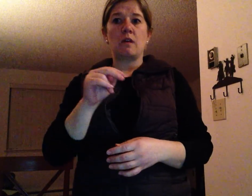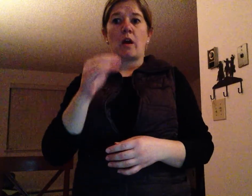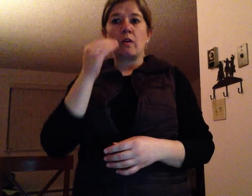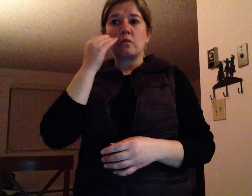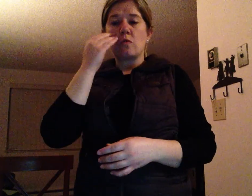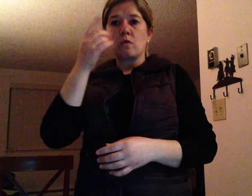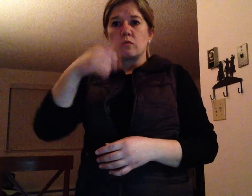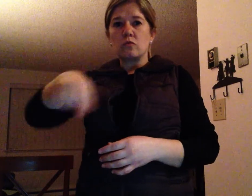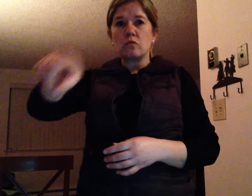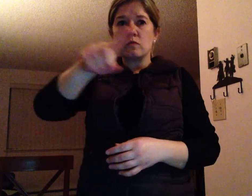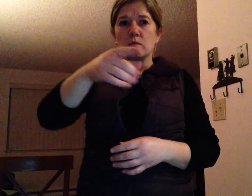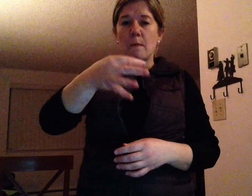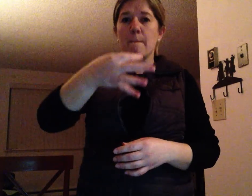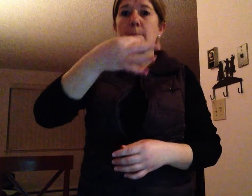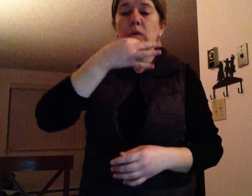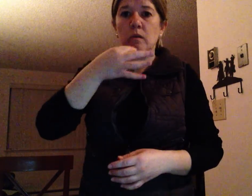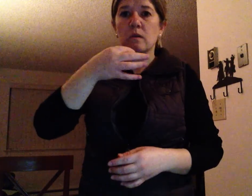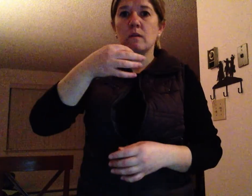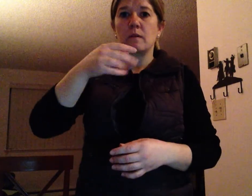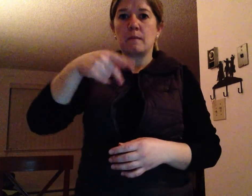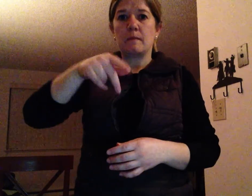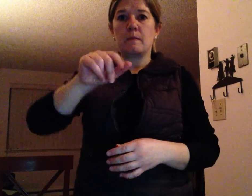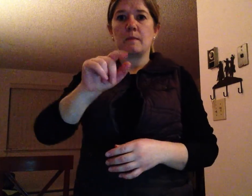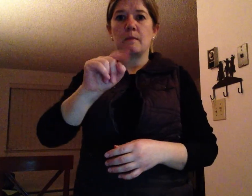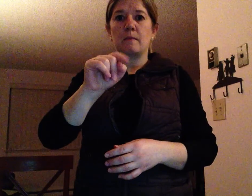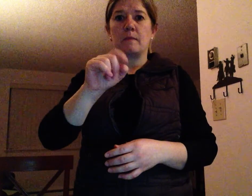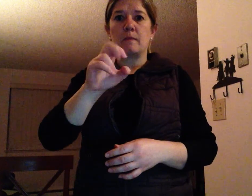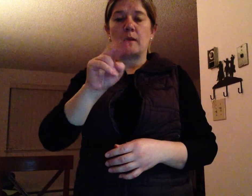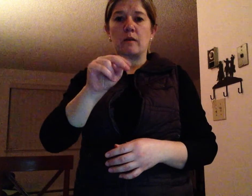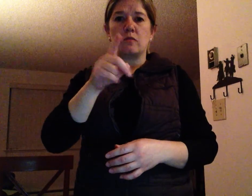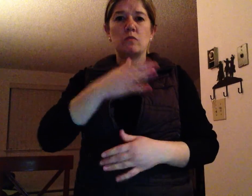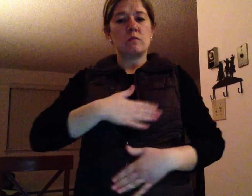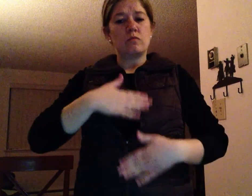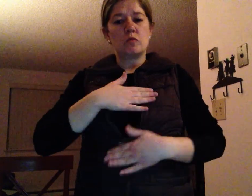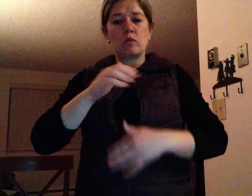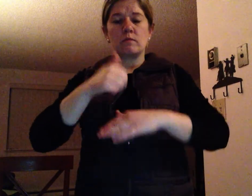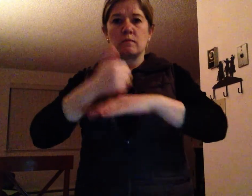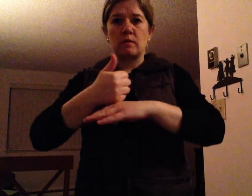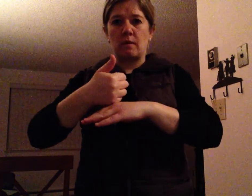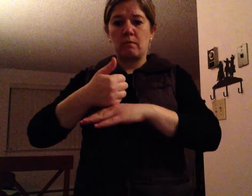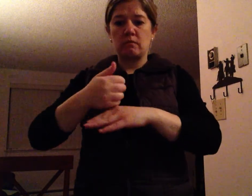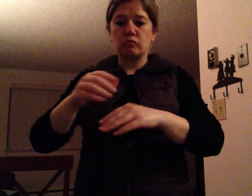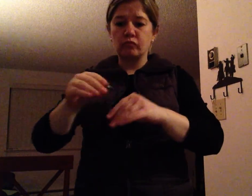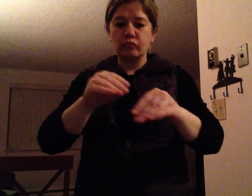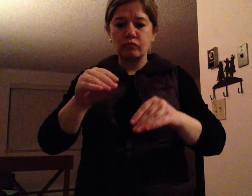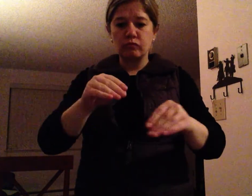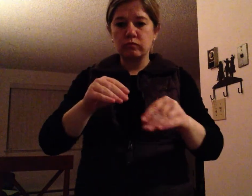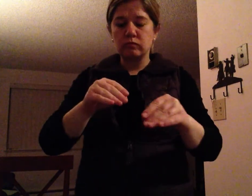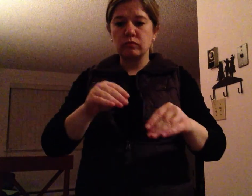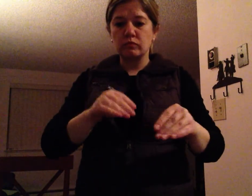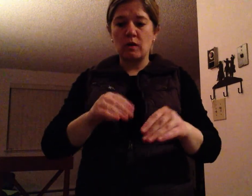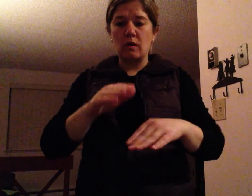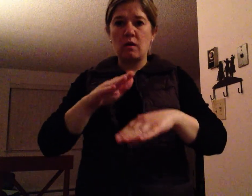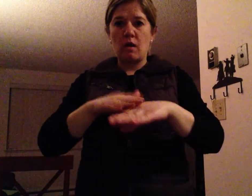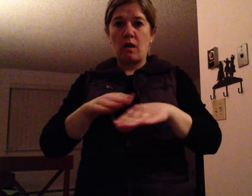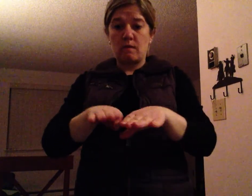to spread all these blocks on the floor and make all sorts of wonderful patterns. And that's great for you to do when you want to do that at recess. But this year we're going to do a little bit more